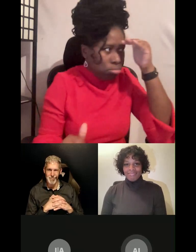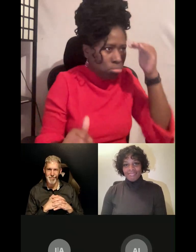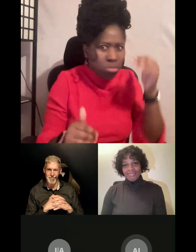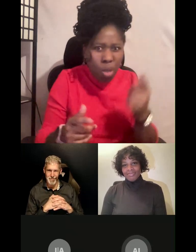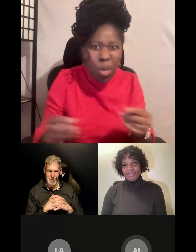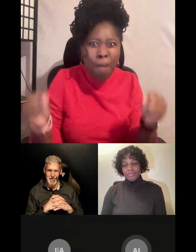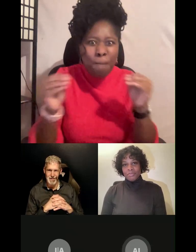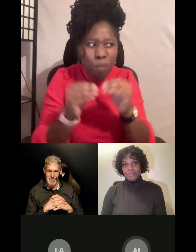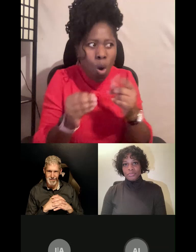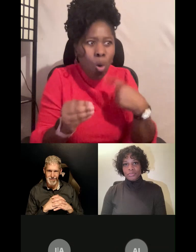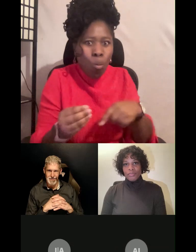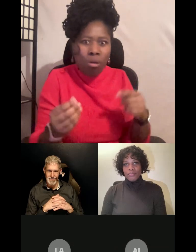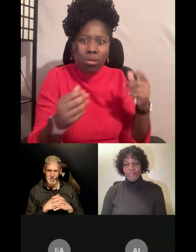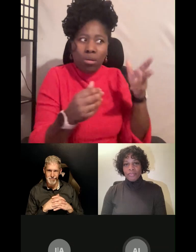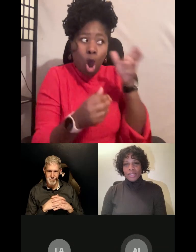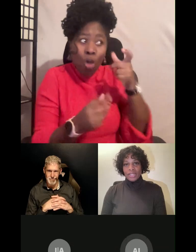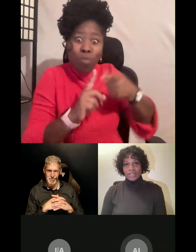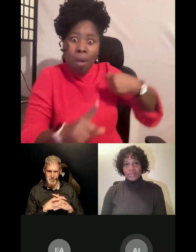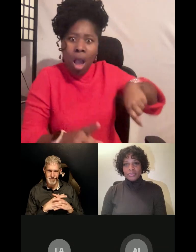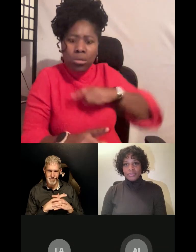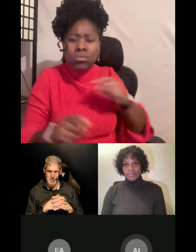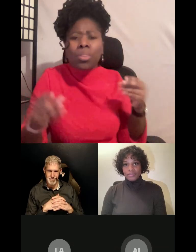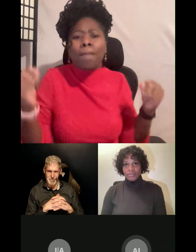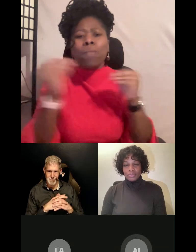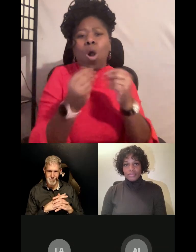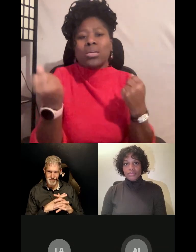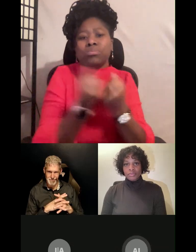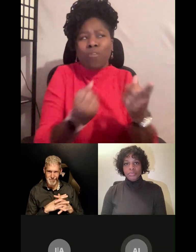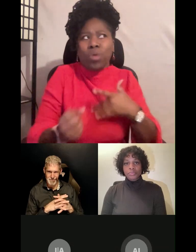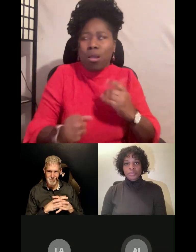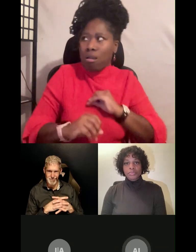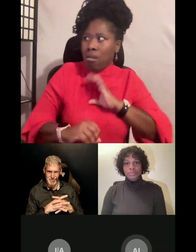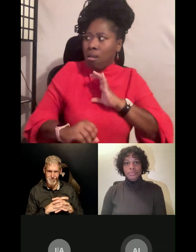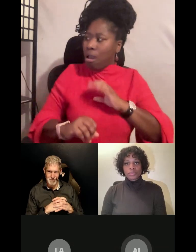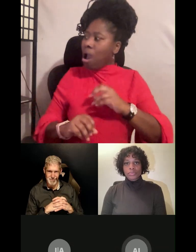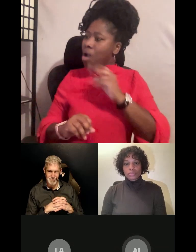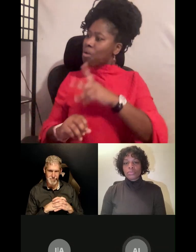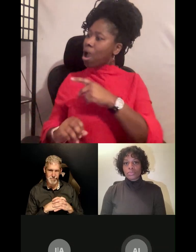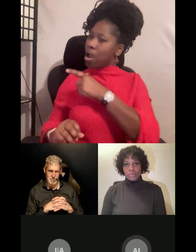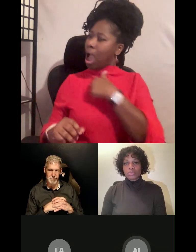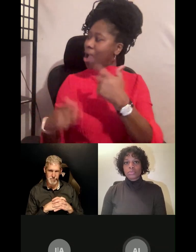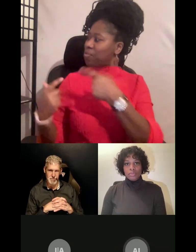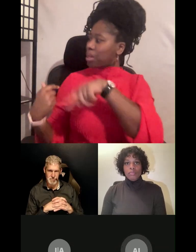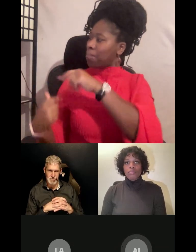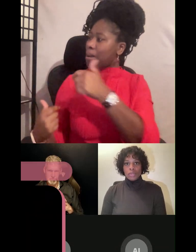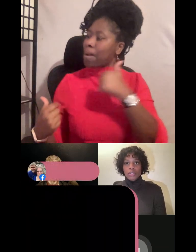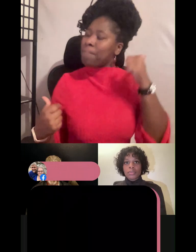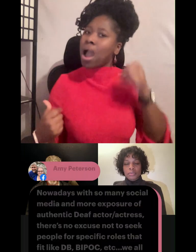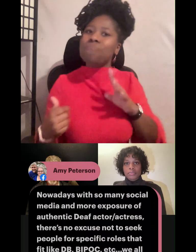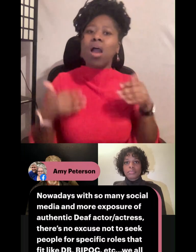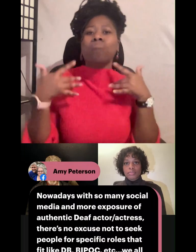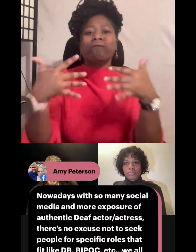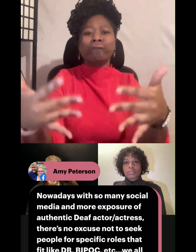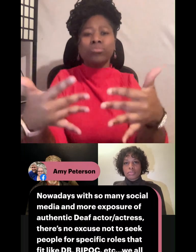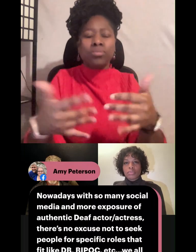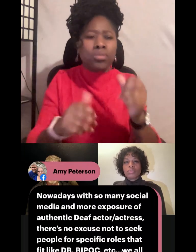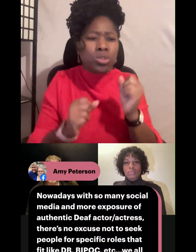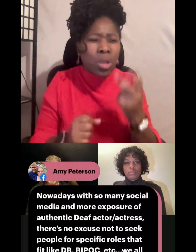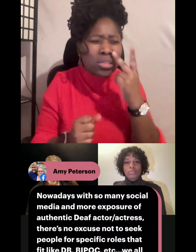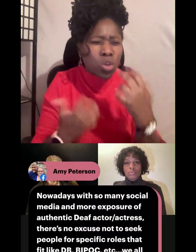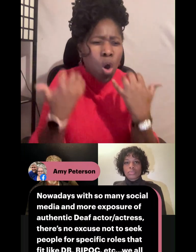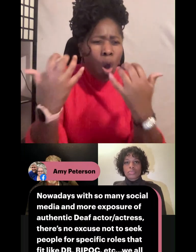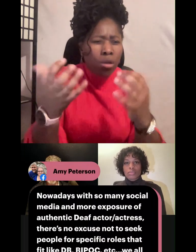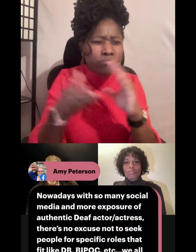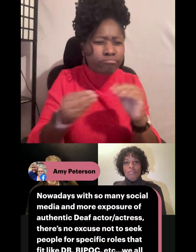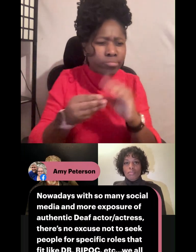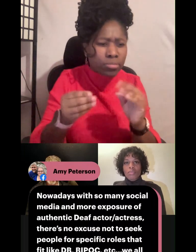different actors who are here and who are coming. And so the more of us, they need to hear more of us. So, we can